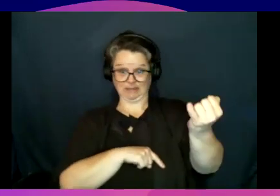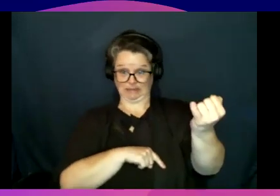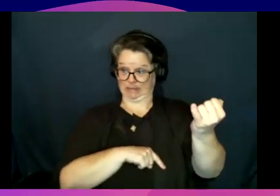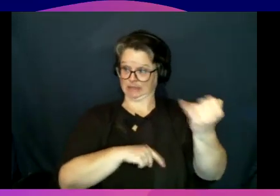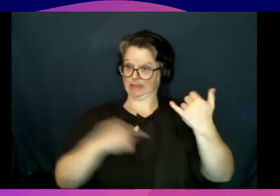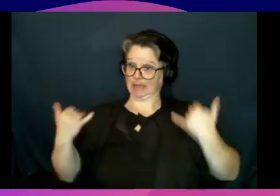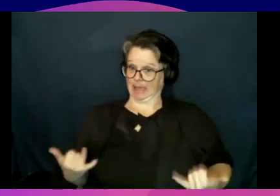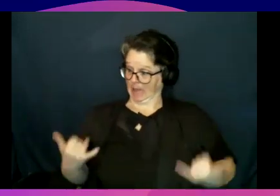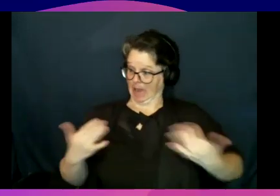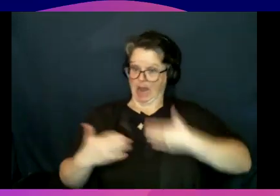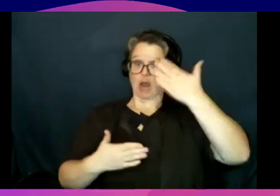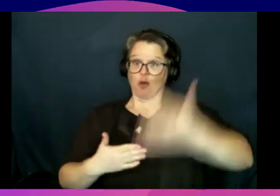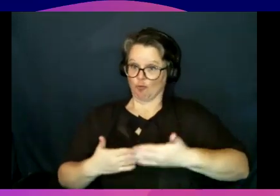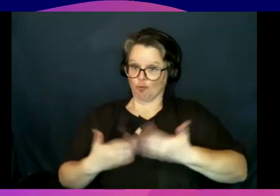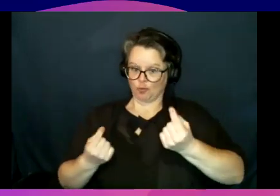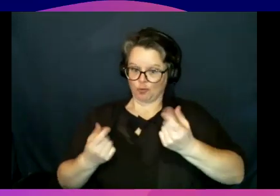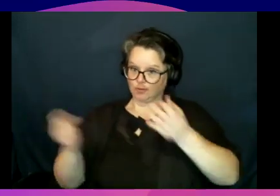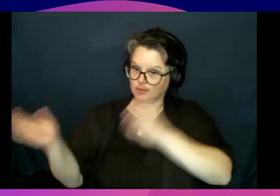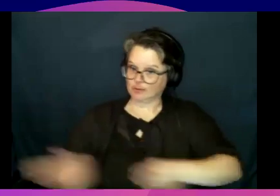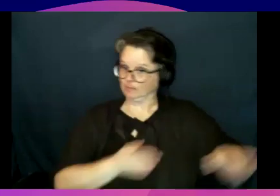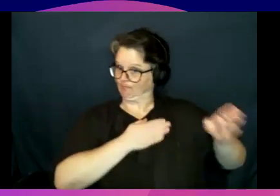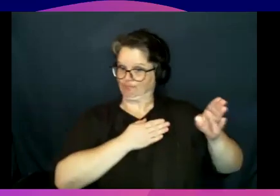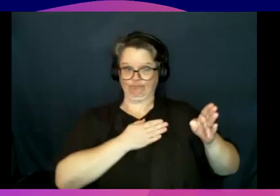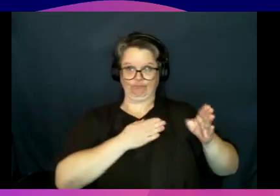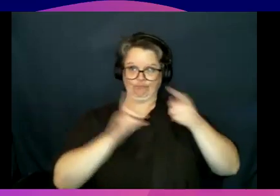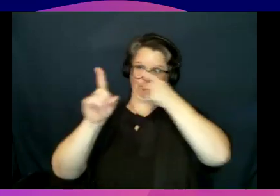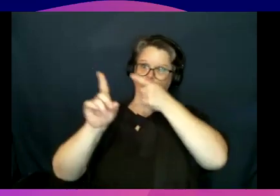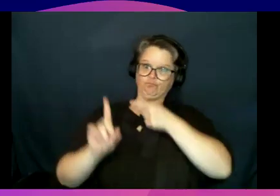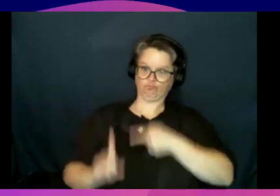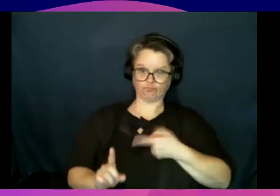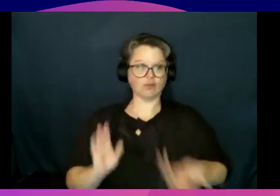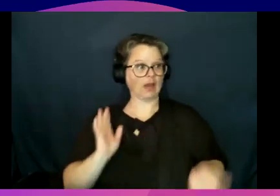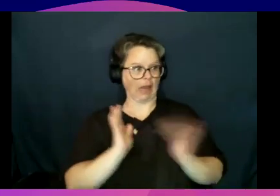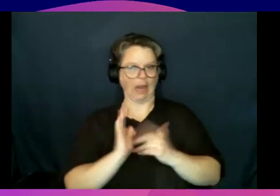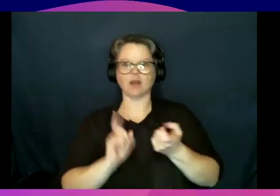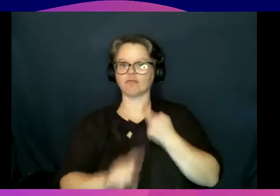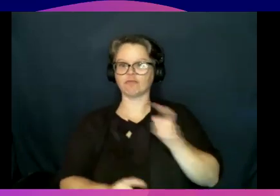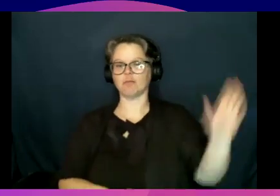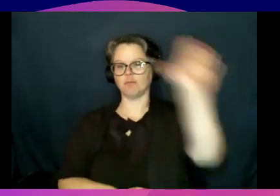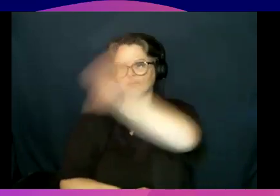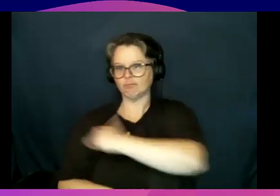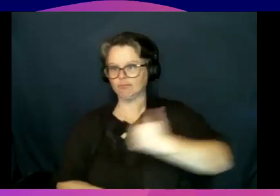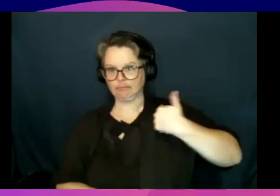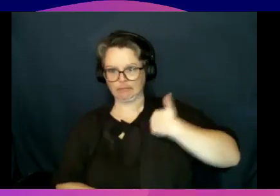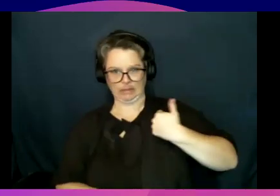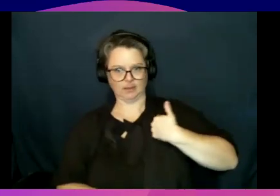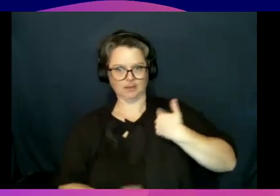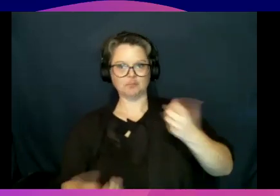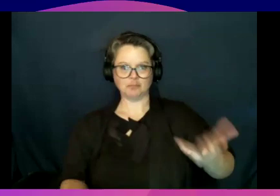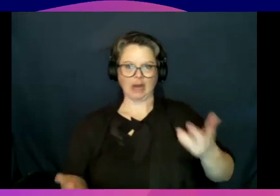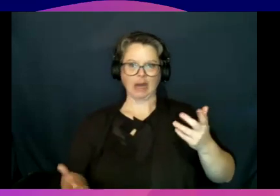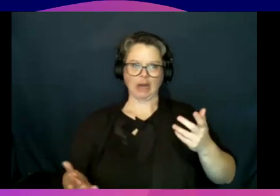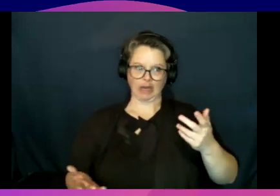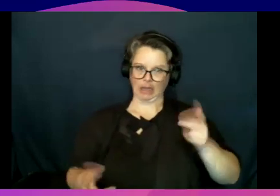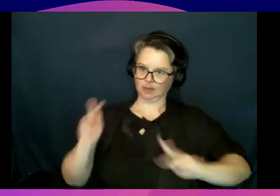heard many, many times over the last few years from people across the country doing this work, which is that no one really knows who we are or